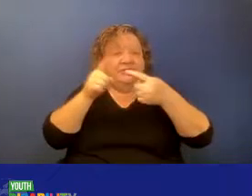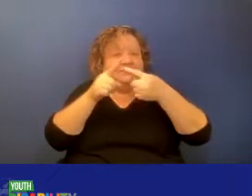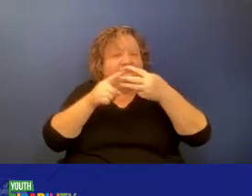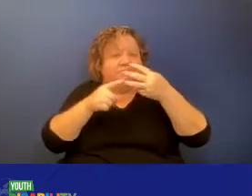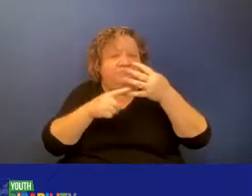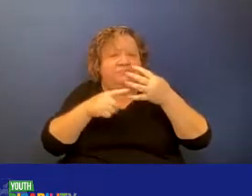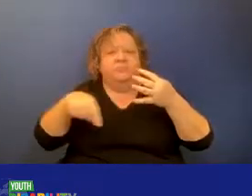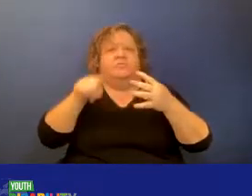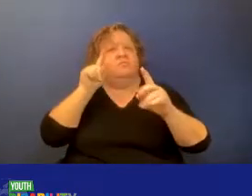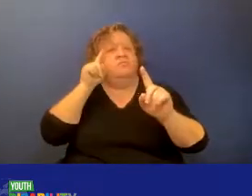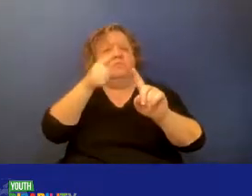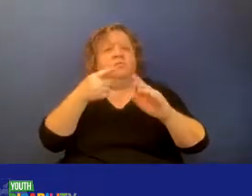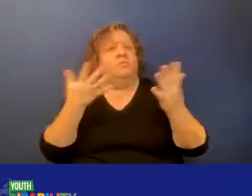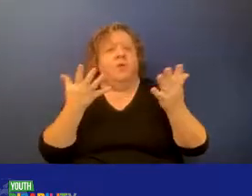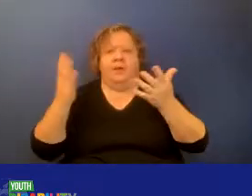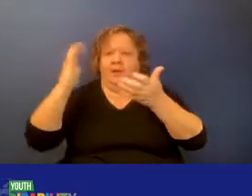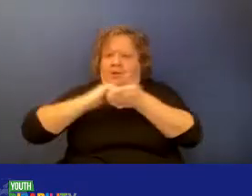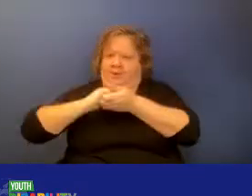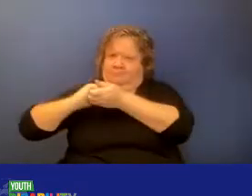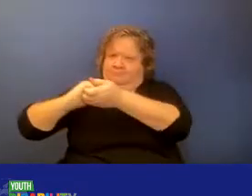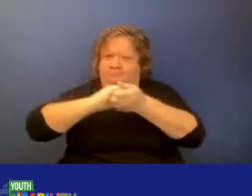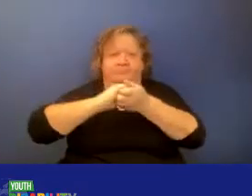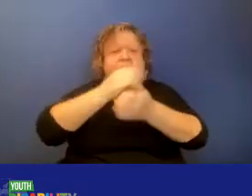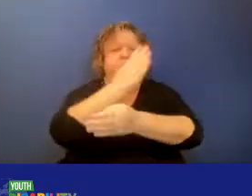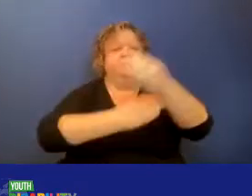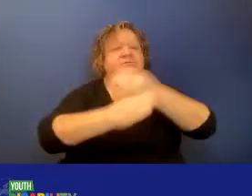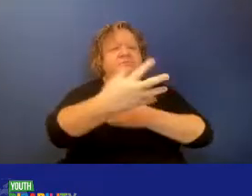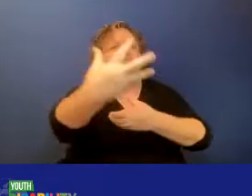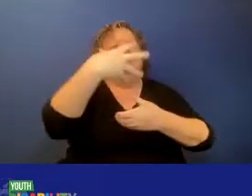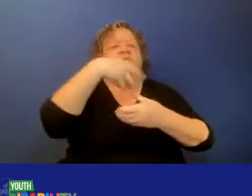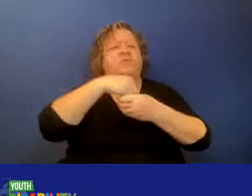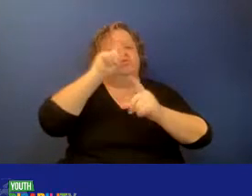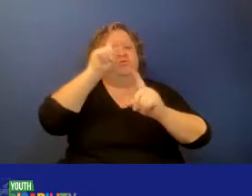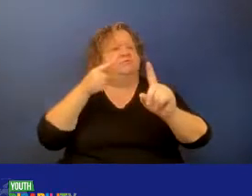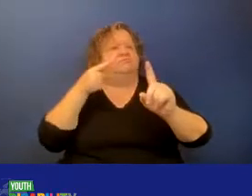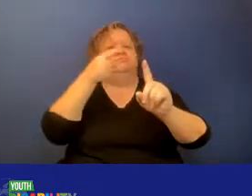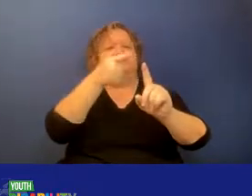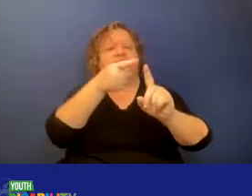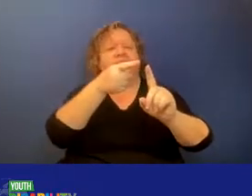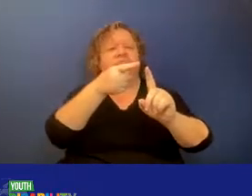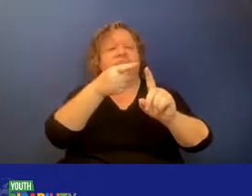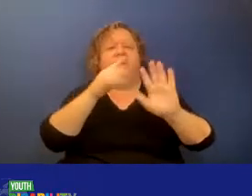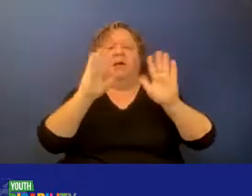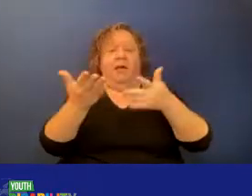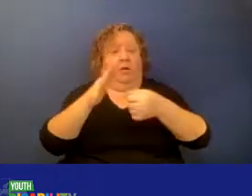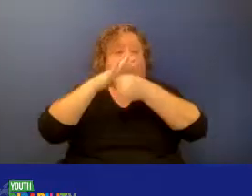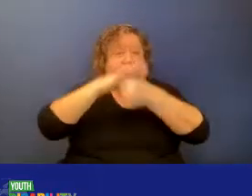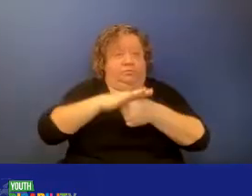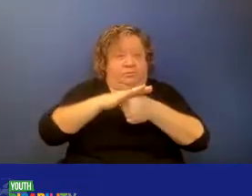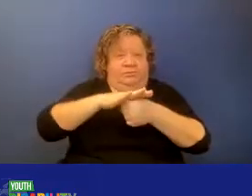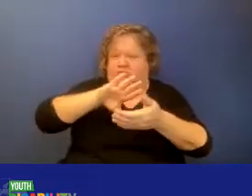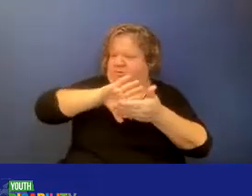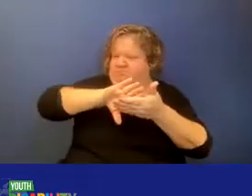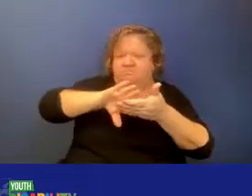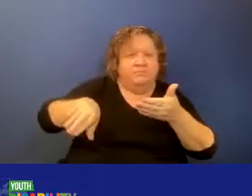process. Stigma, discrimination, and ableism are the root cause of exclusion and must be eliminated